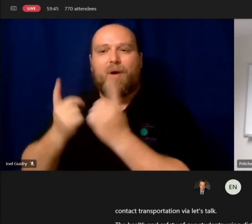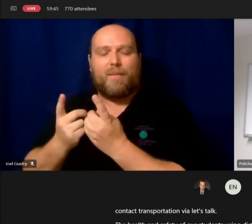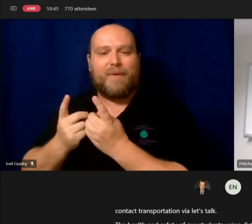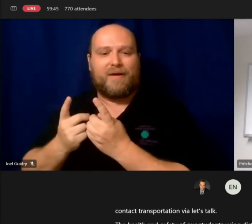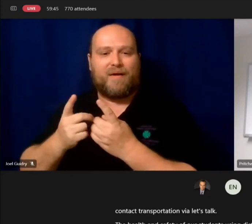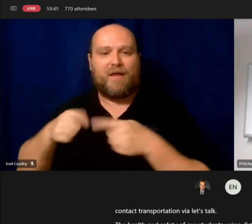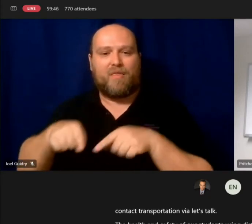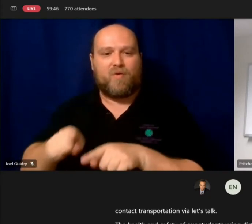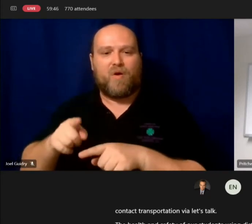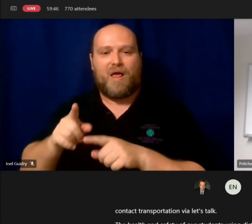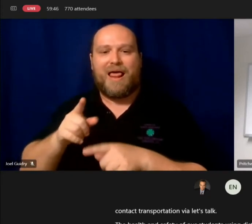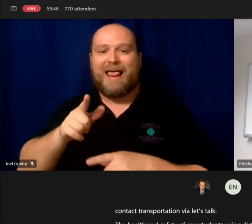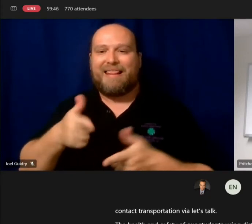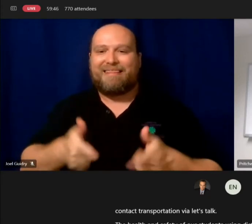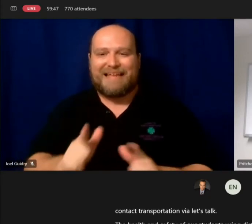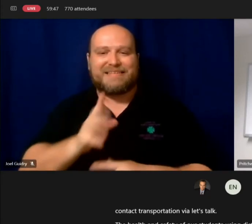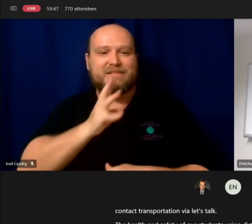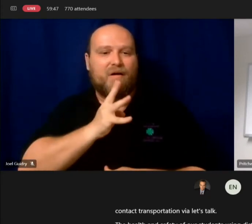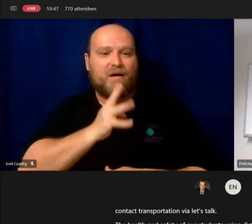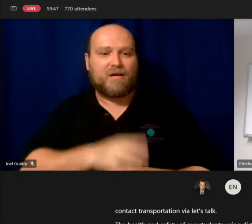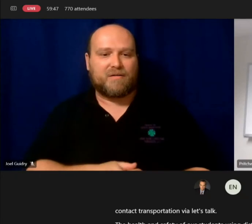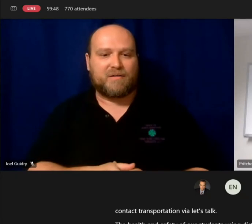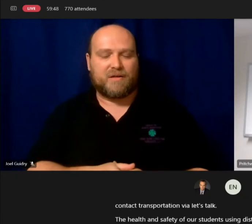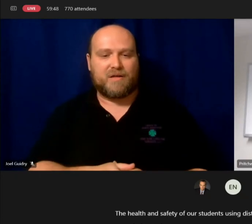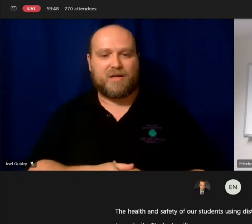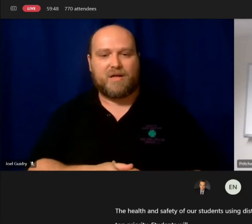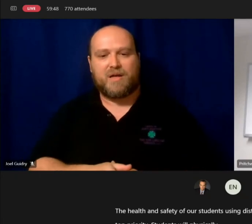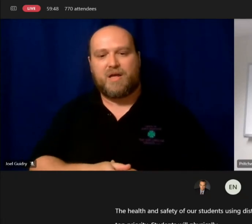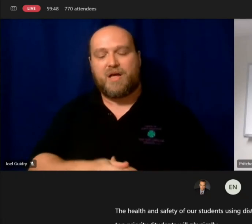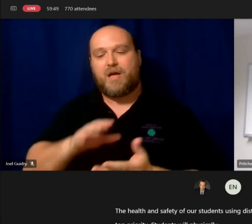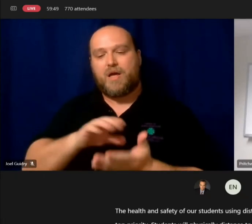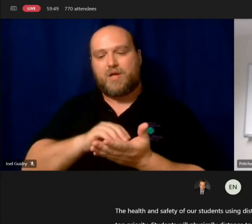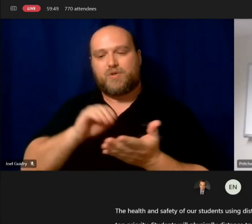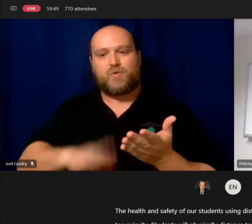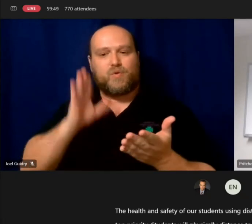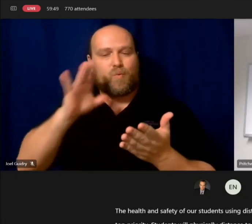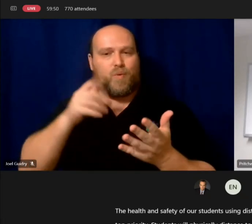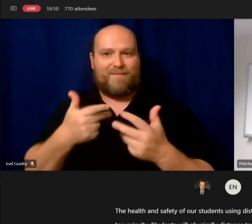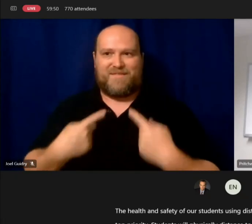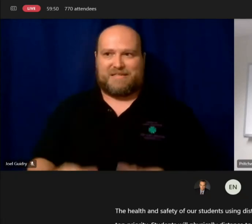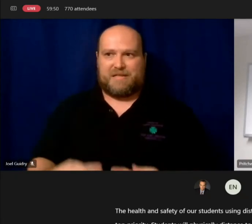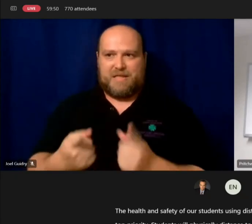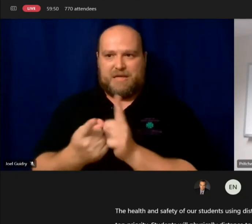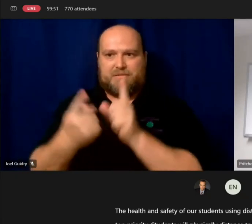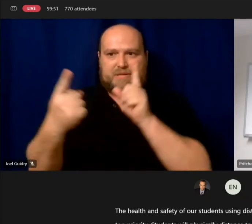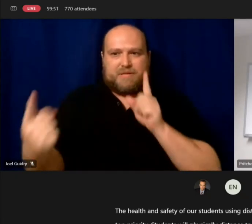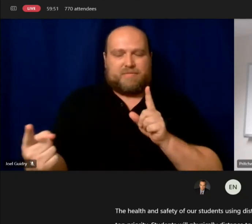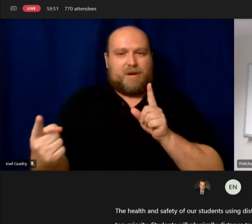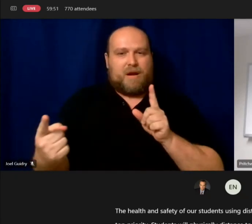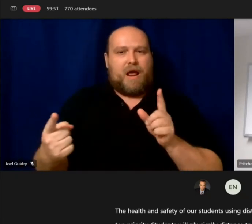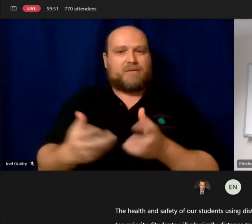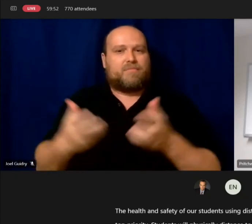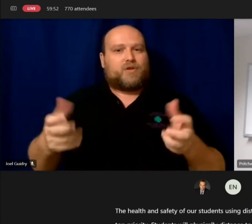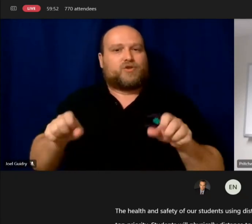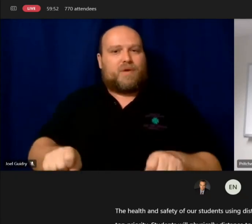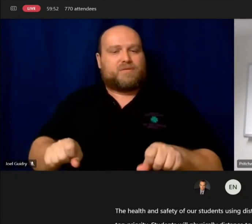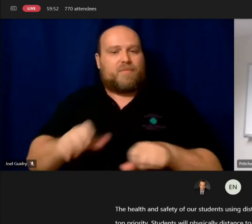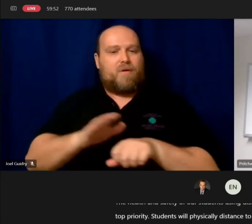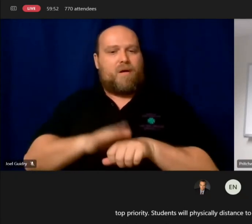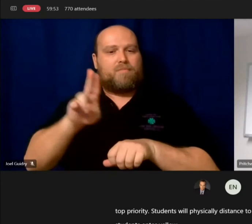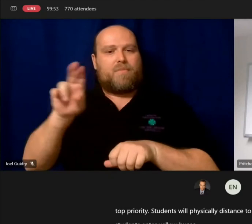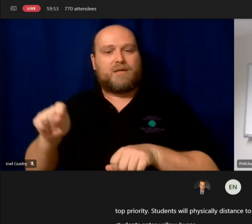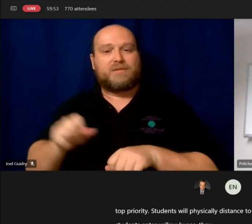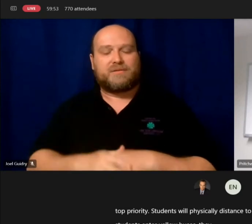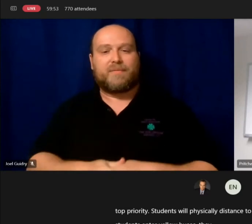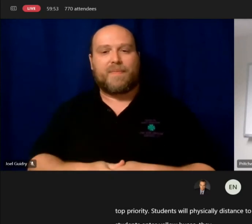priority. Students will physically distance to the greatest extent possible. As students enter yellow buses, they will move to the furthest